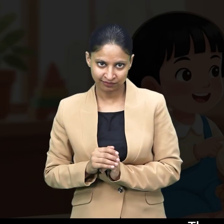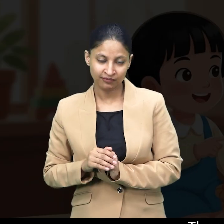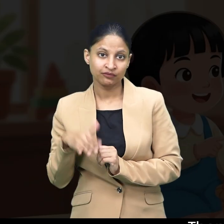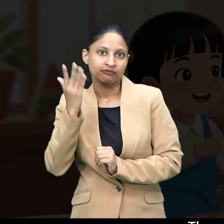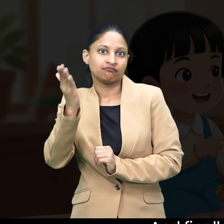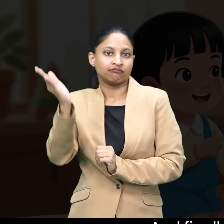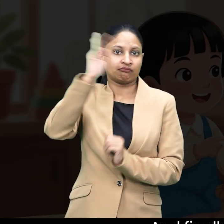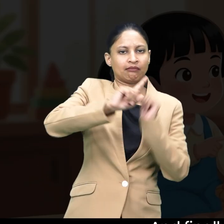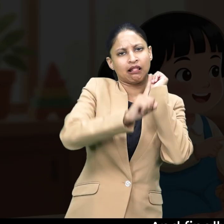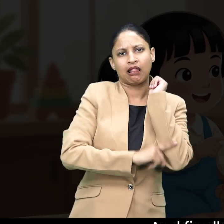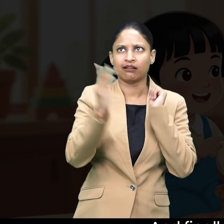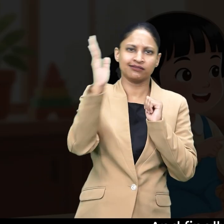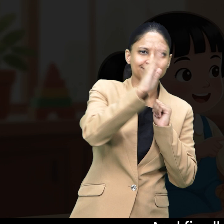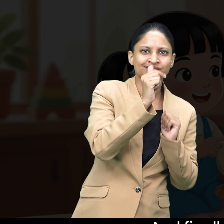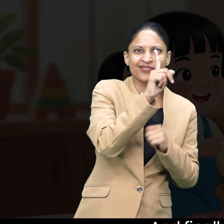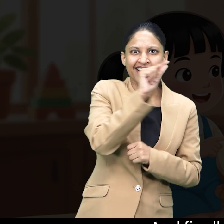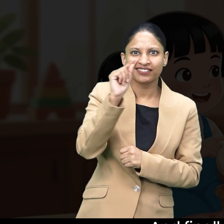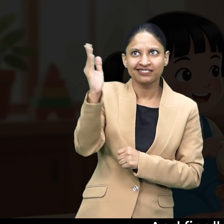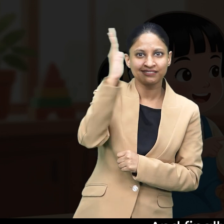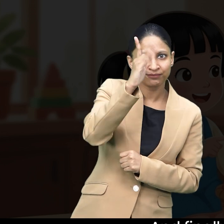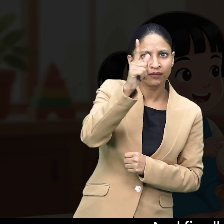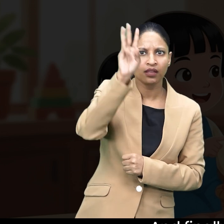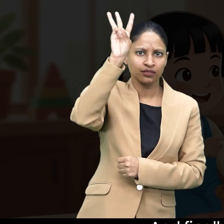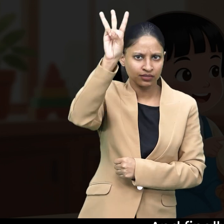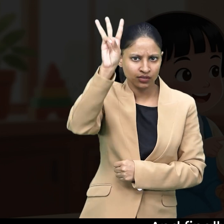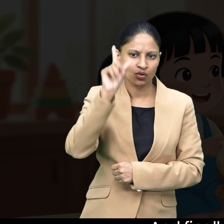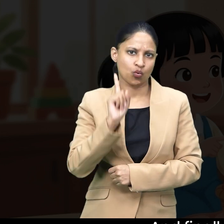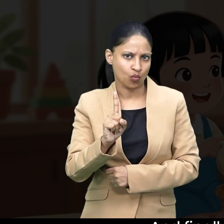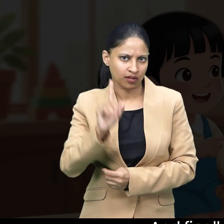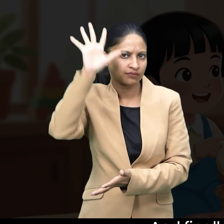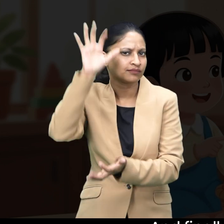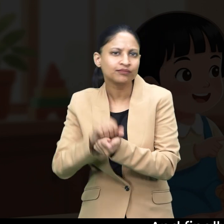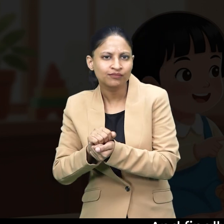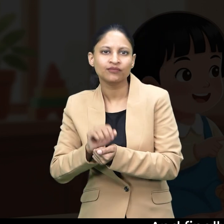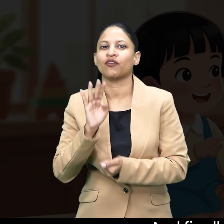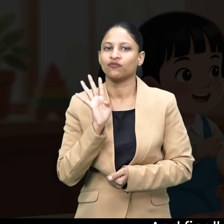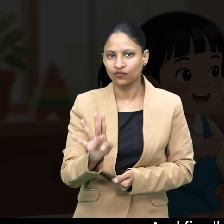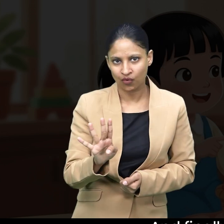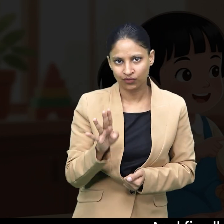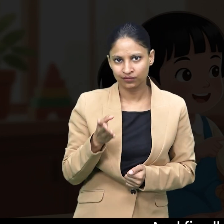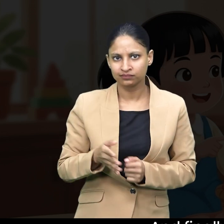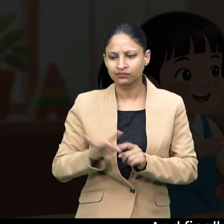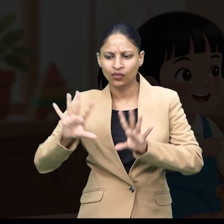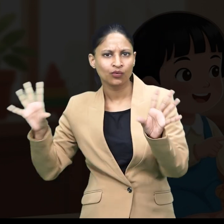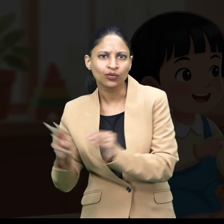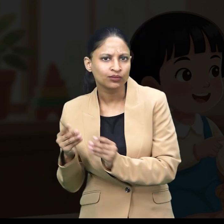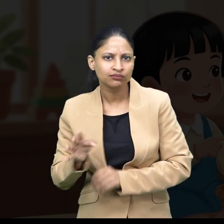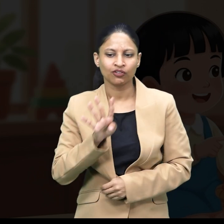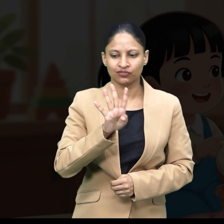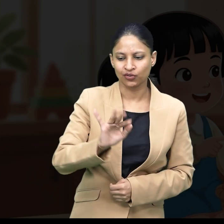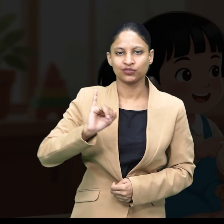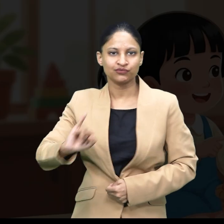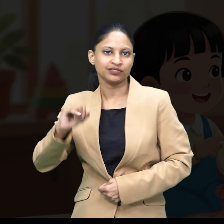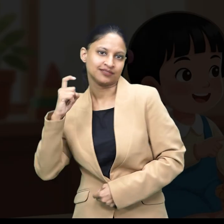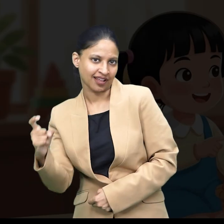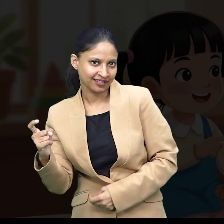6. And finally, add the hundreds. 3 plus 1 equals to 4. So,